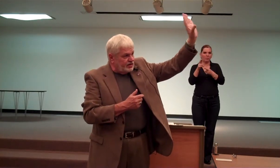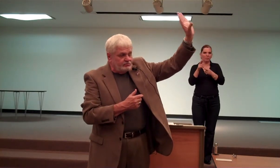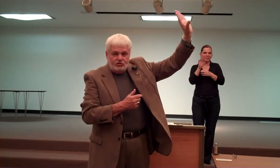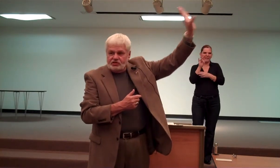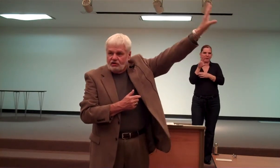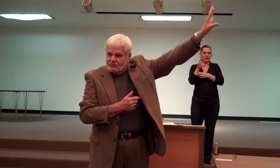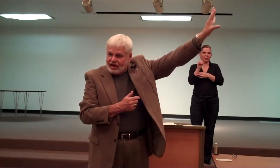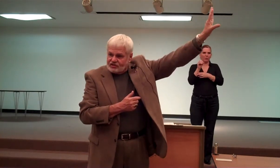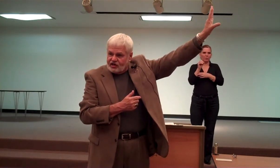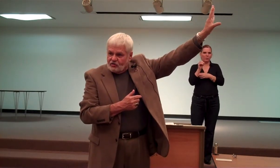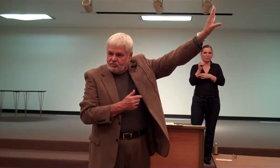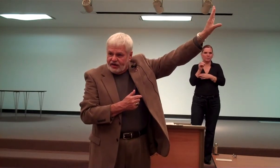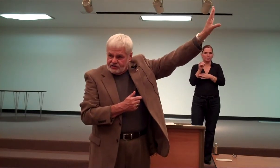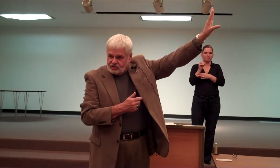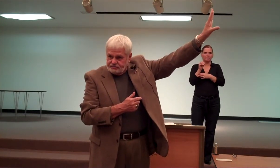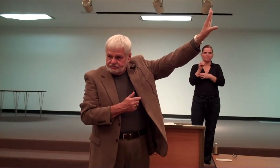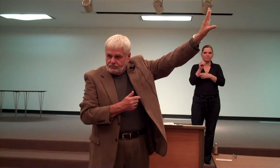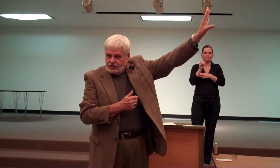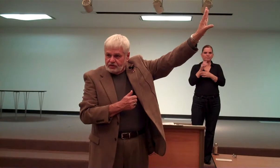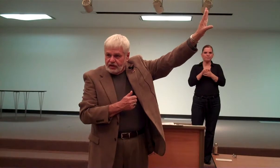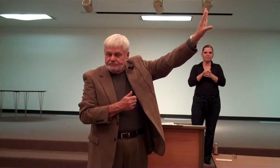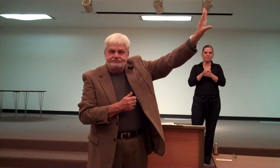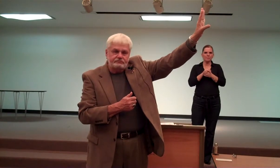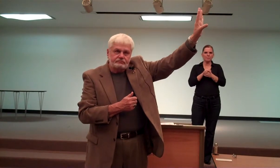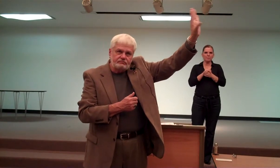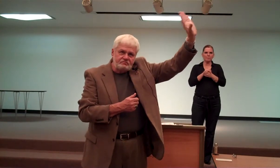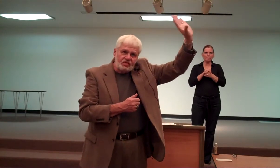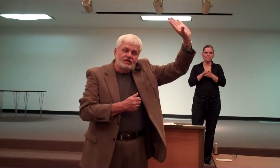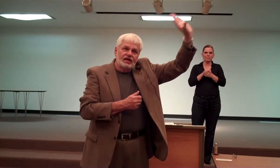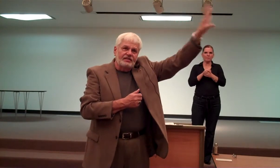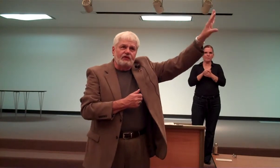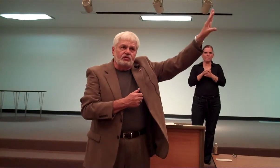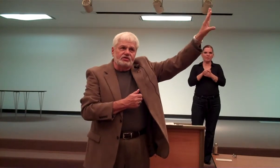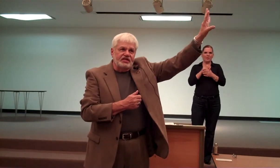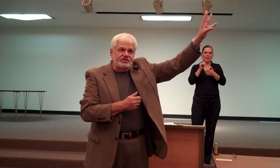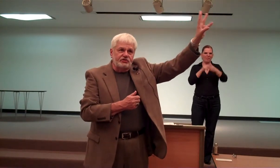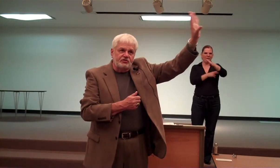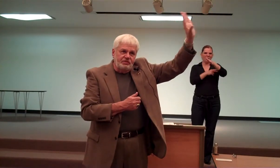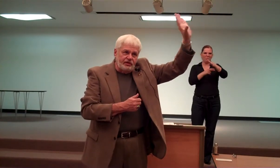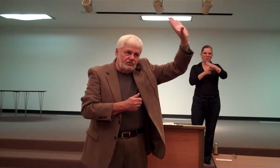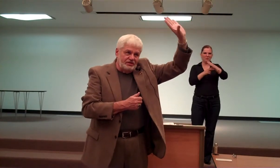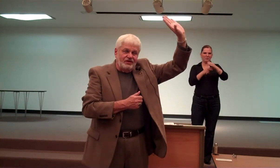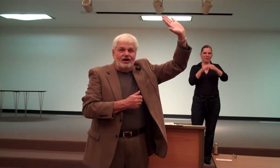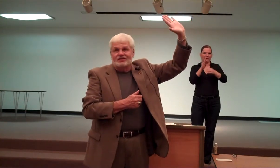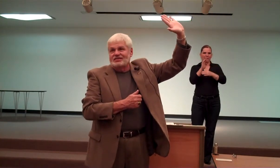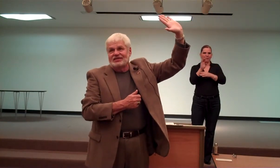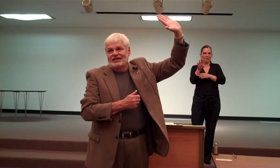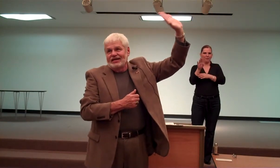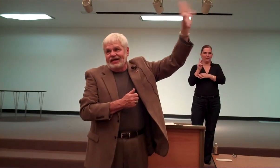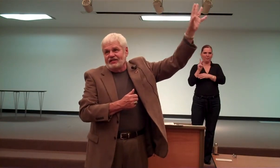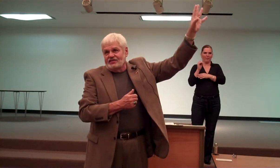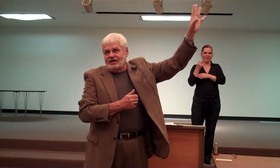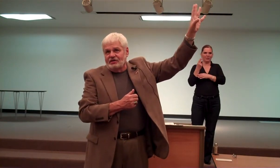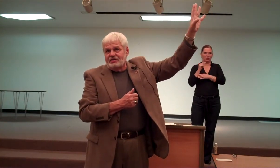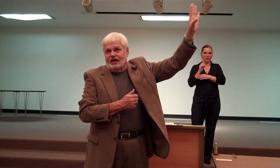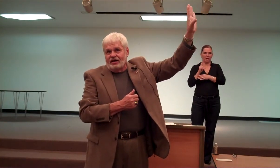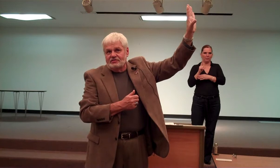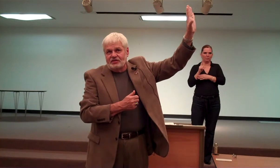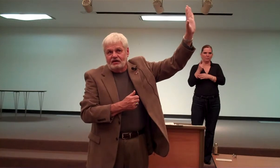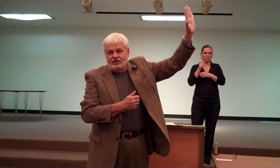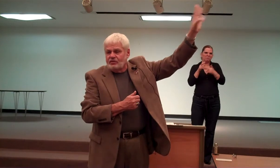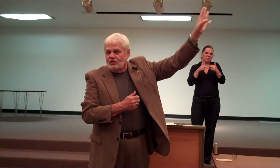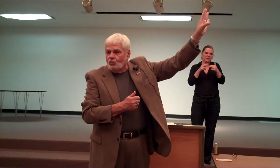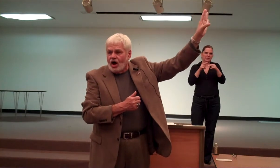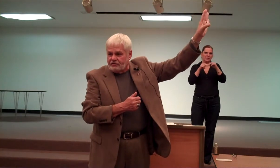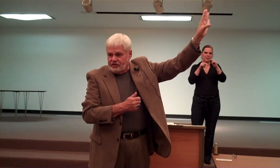1830s with what's called the Back Channel Bridge. Okay? That one was easier to build because in the summer